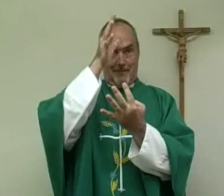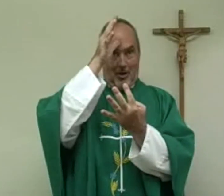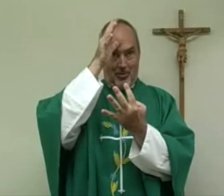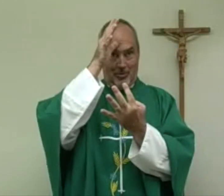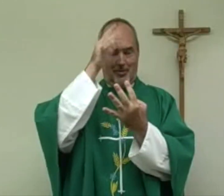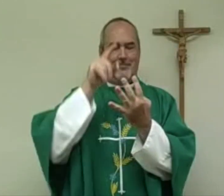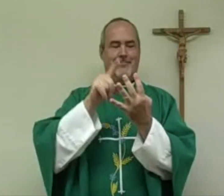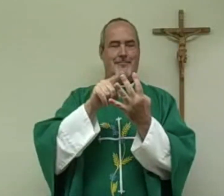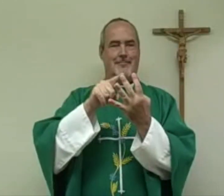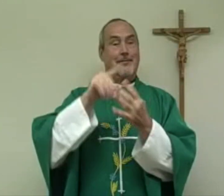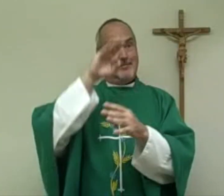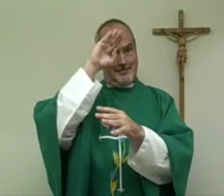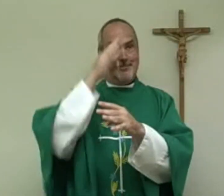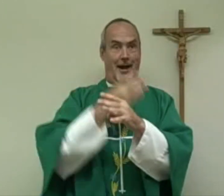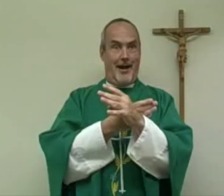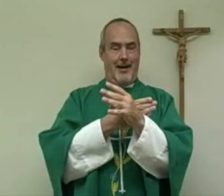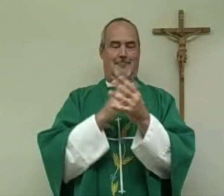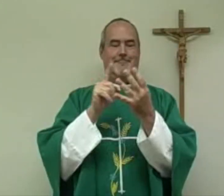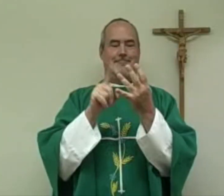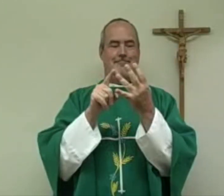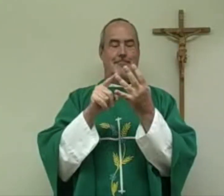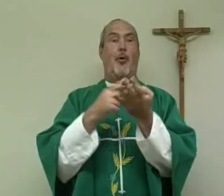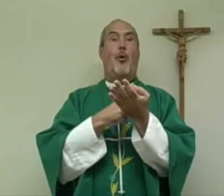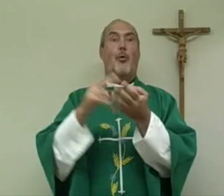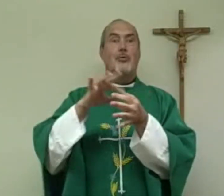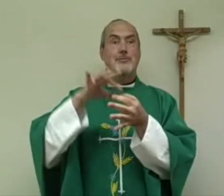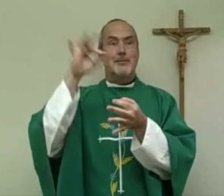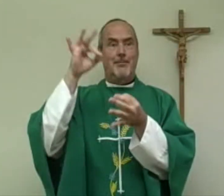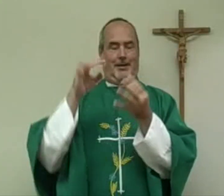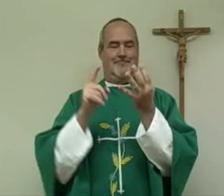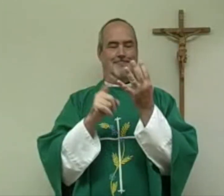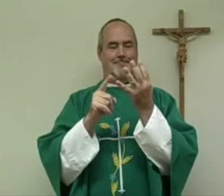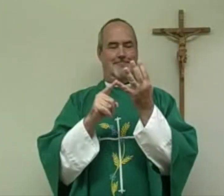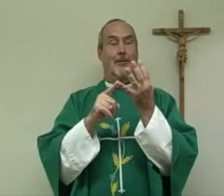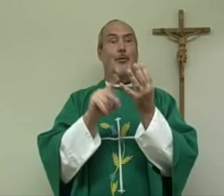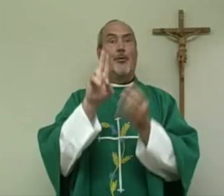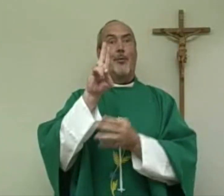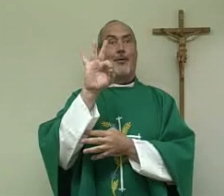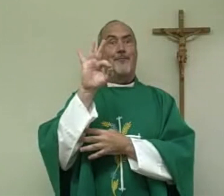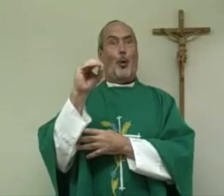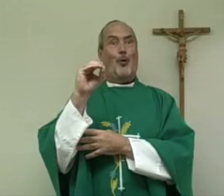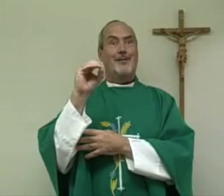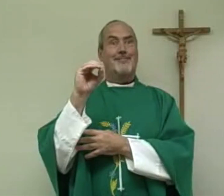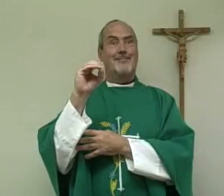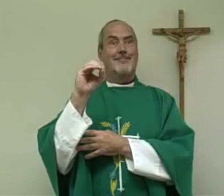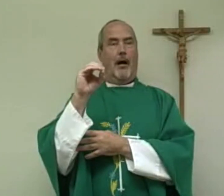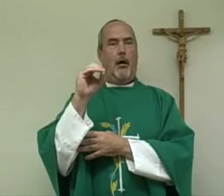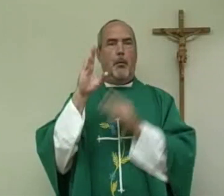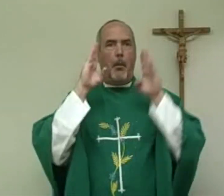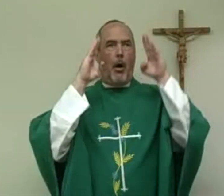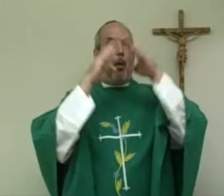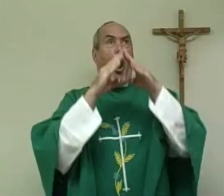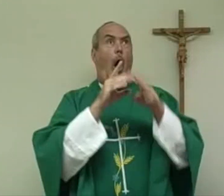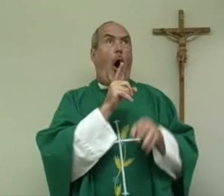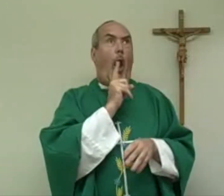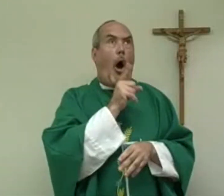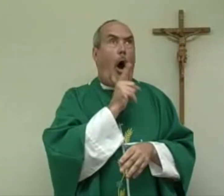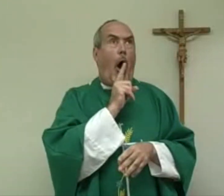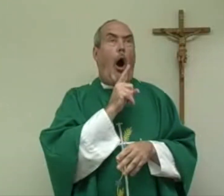that is the Father, the Son, the Holy Spirit, and UFOs." And the